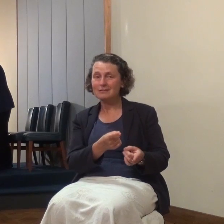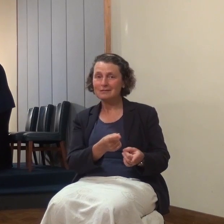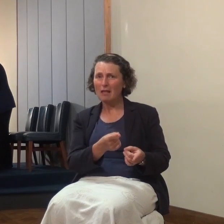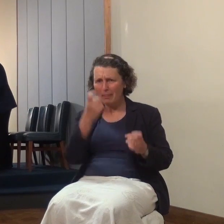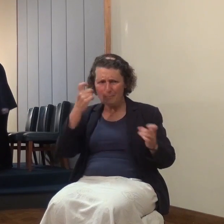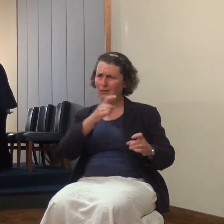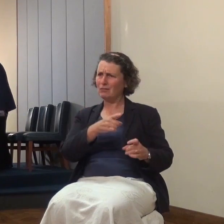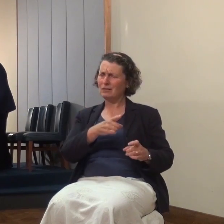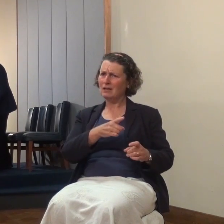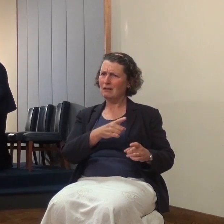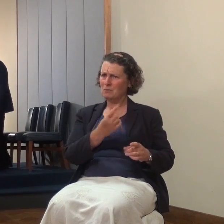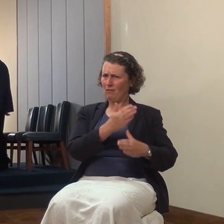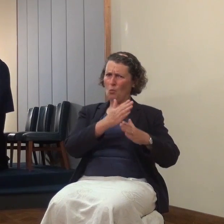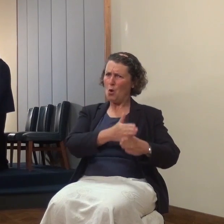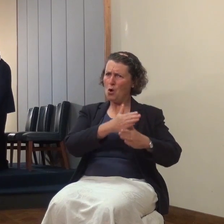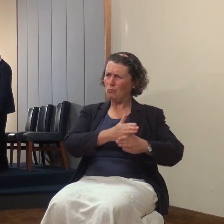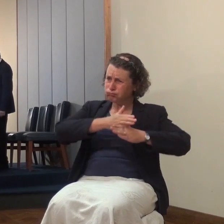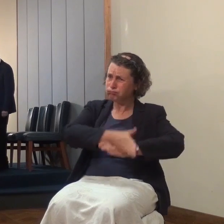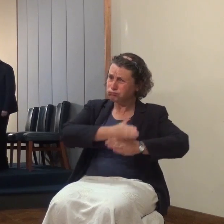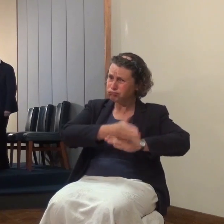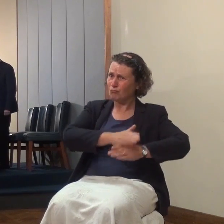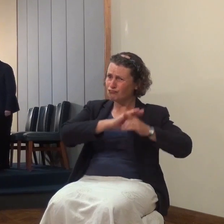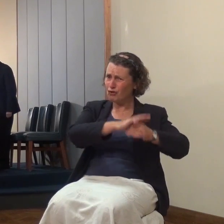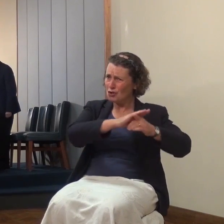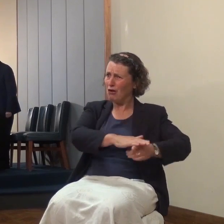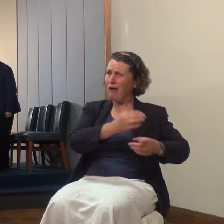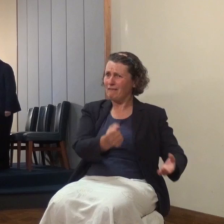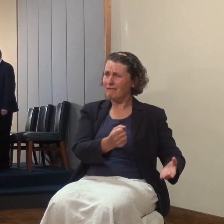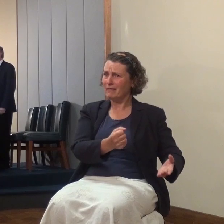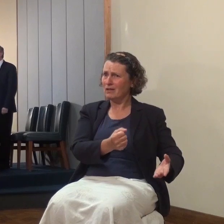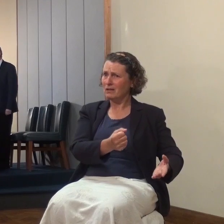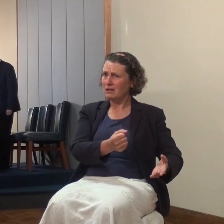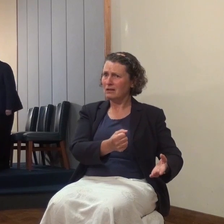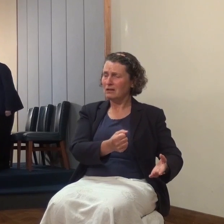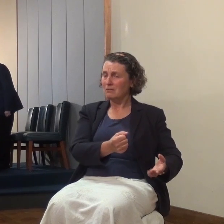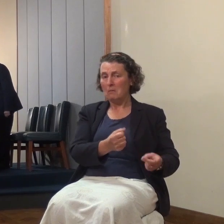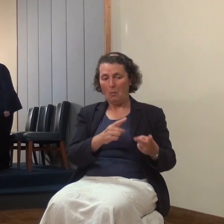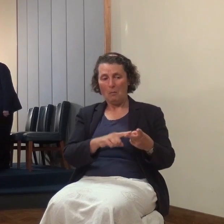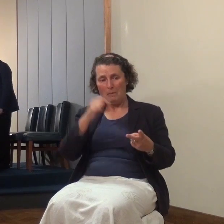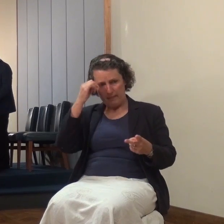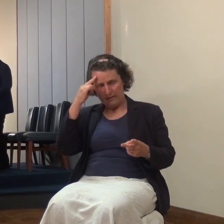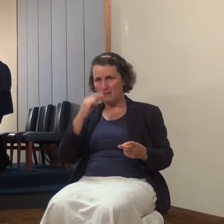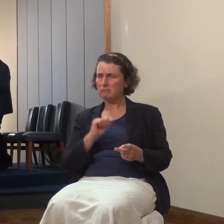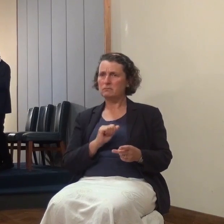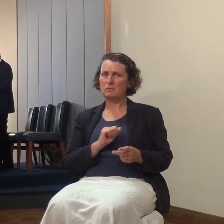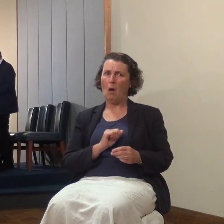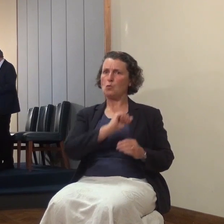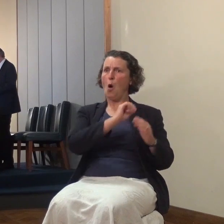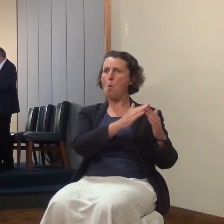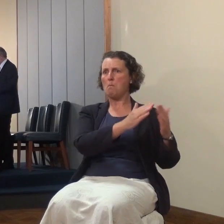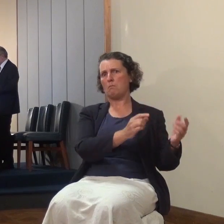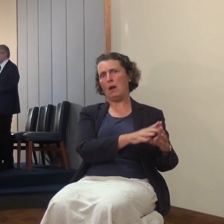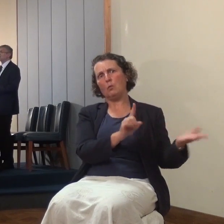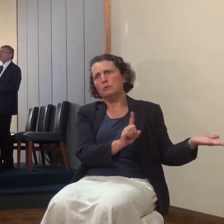doctors, nursing staff have brought with them as they begin their duty? What's their home life like that they have come away from